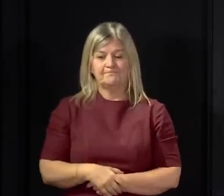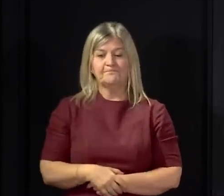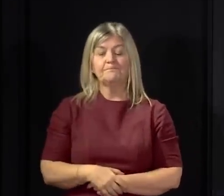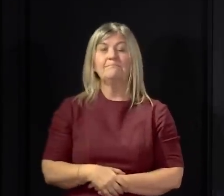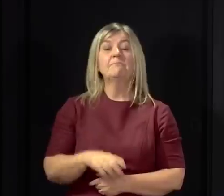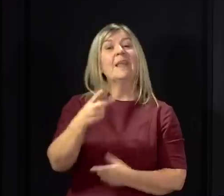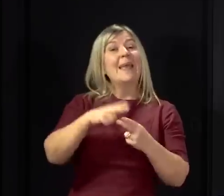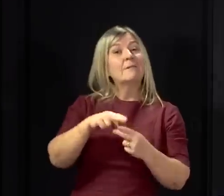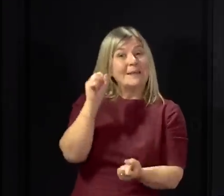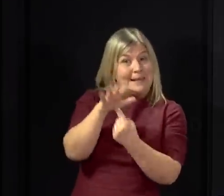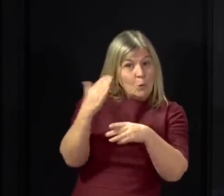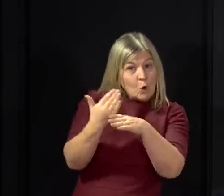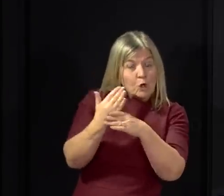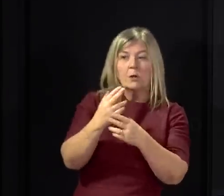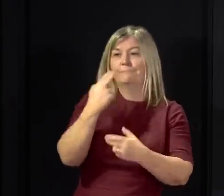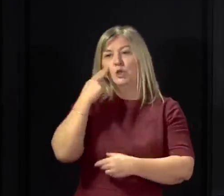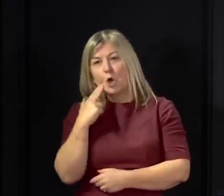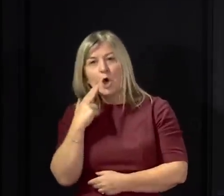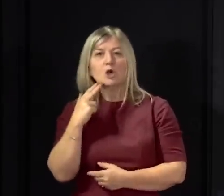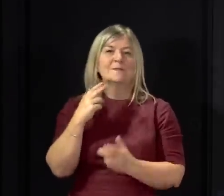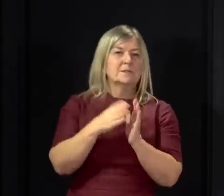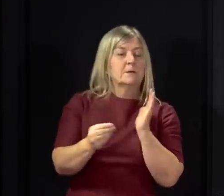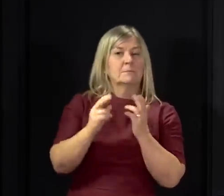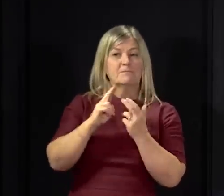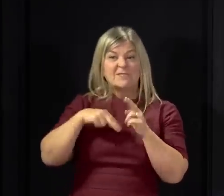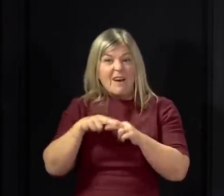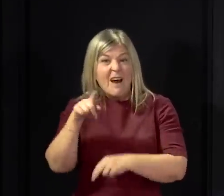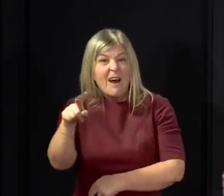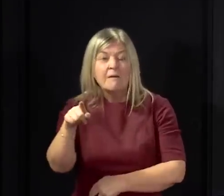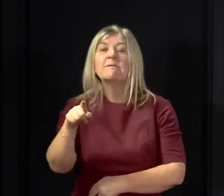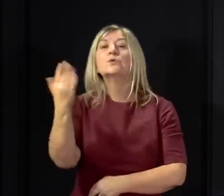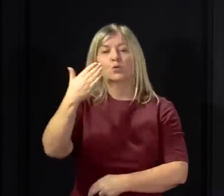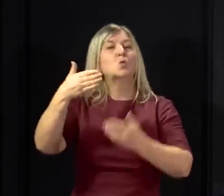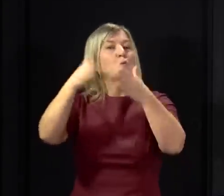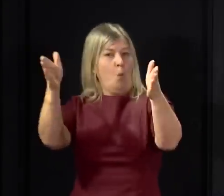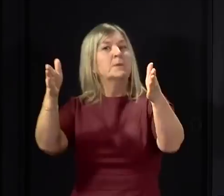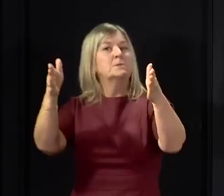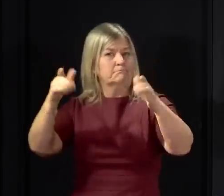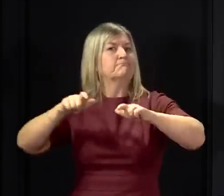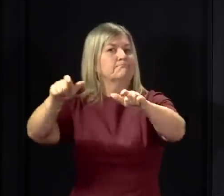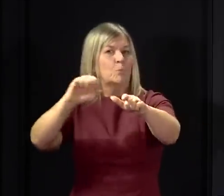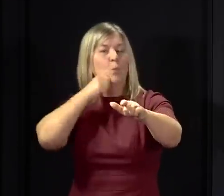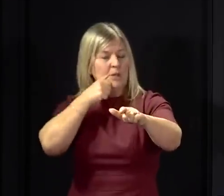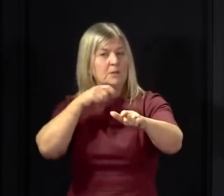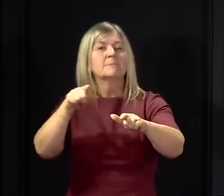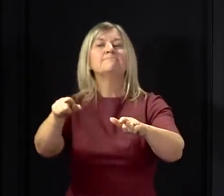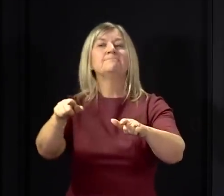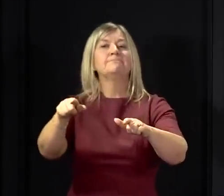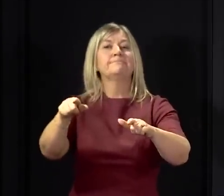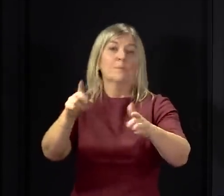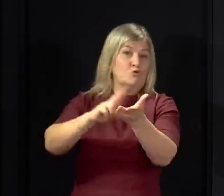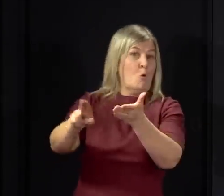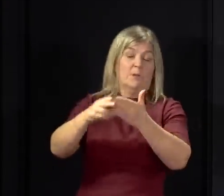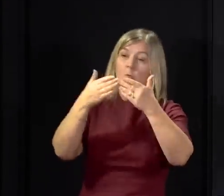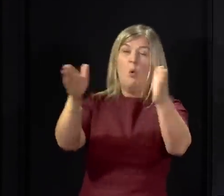of key workers, nurses in our hospitals, for example, schools will open and stay open as previously scheduled. They will also open as normal